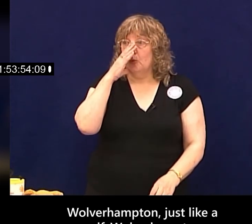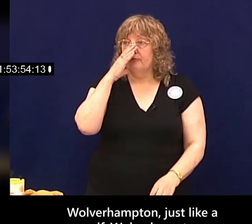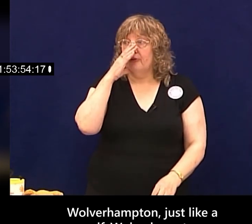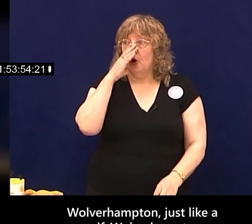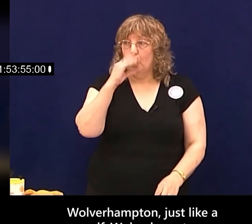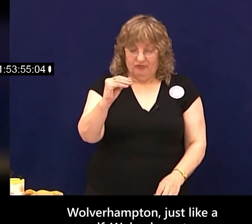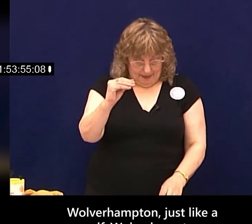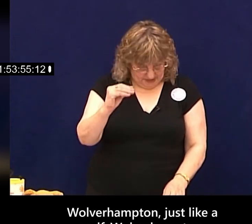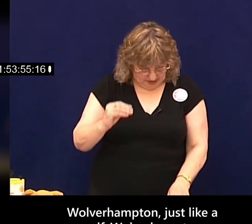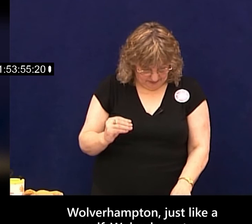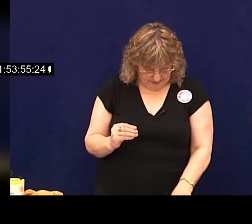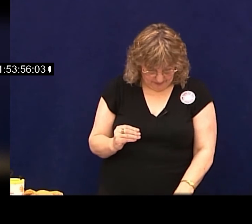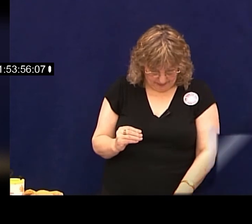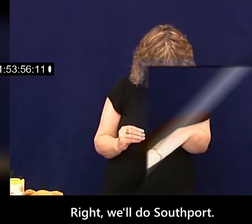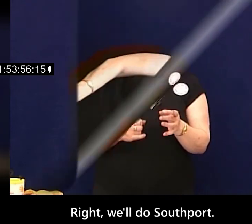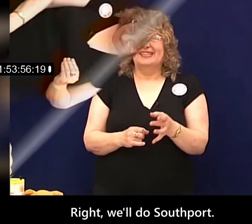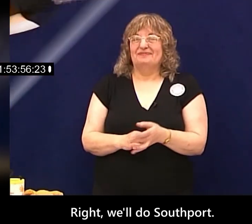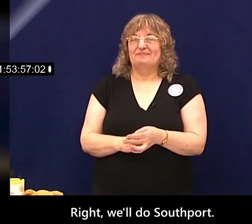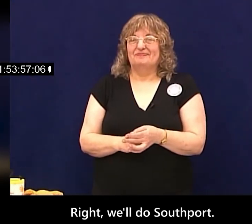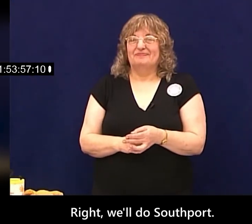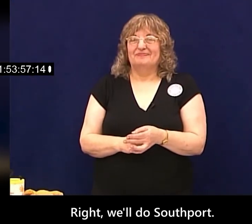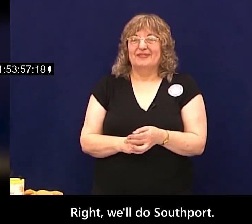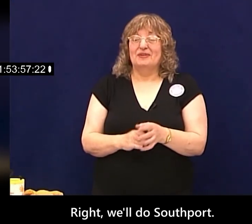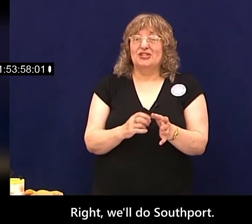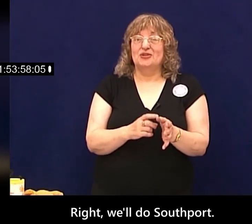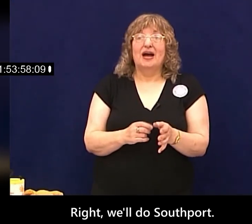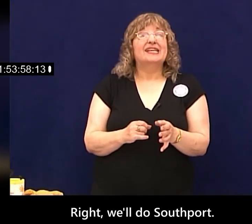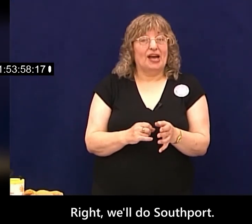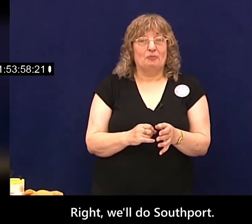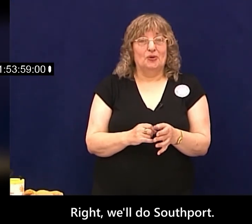wolf. Wolverhampton. Right. We'll do Southport.